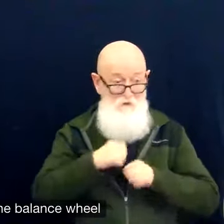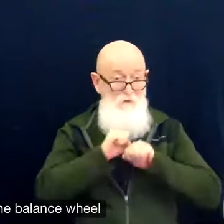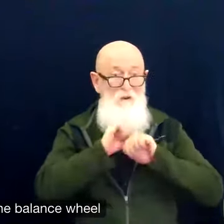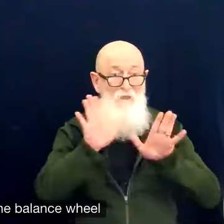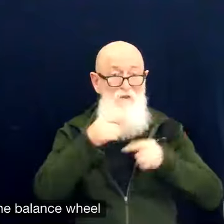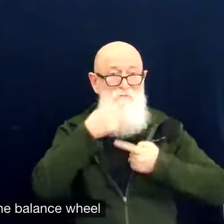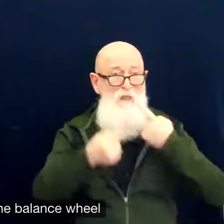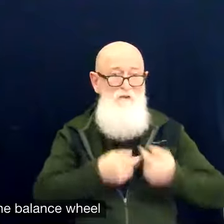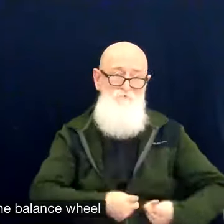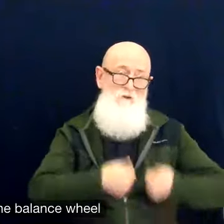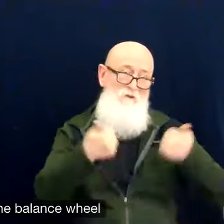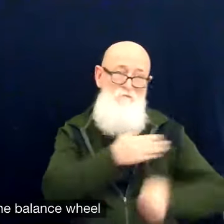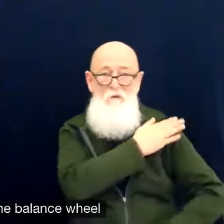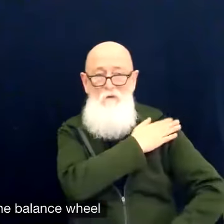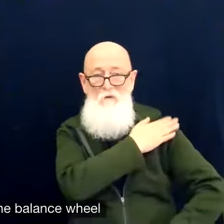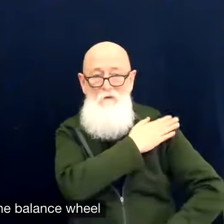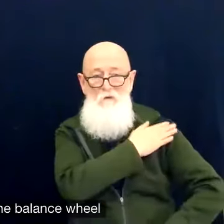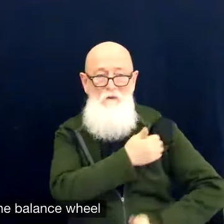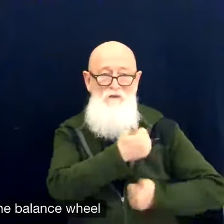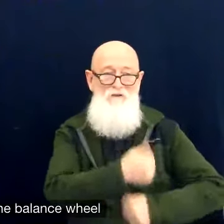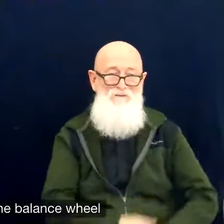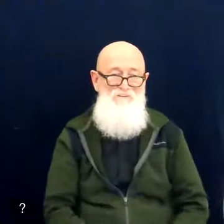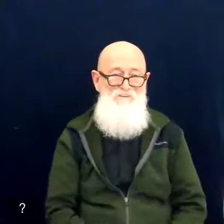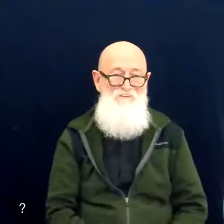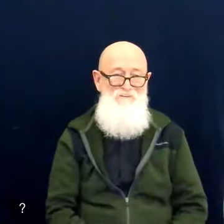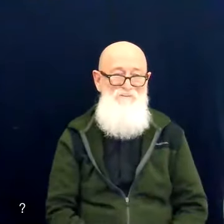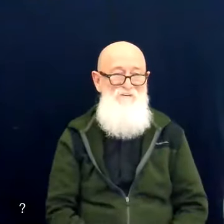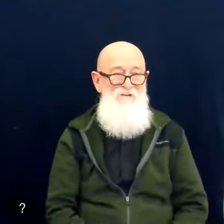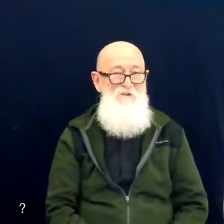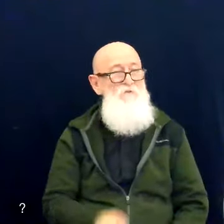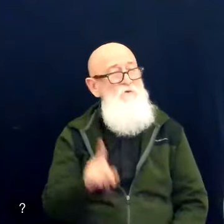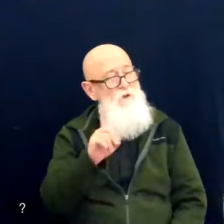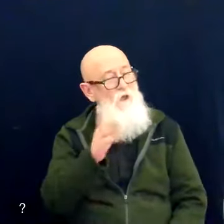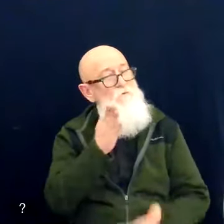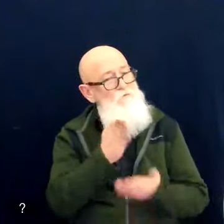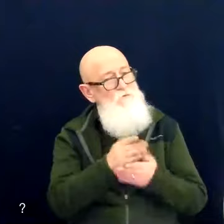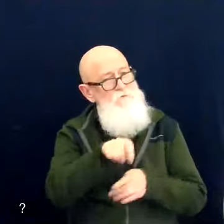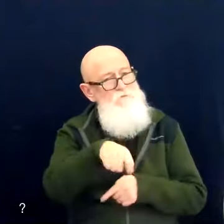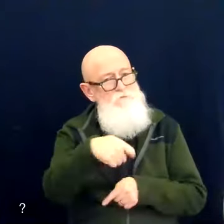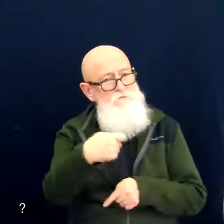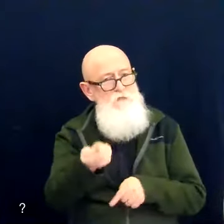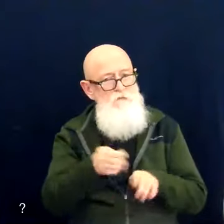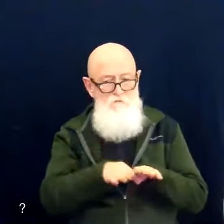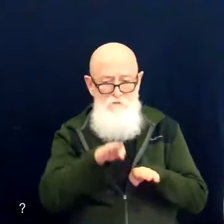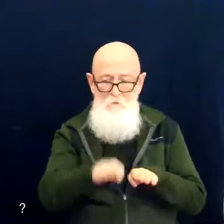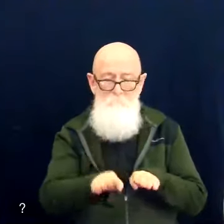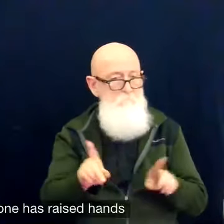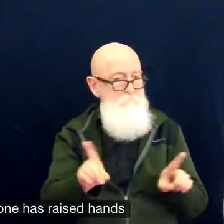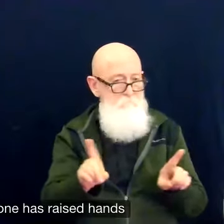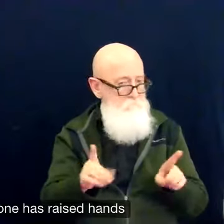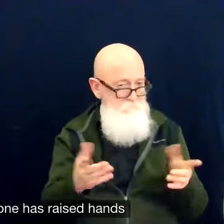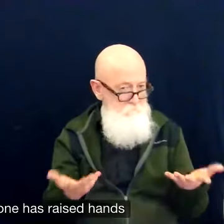good. So now it's really looking at the next steps with the mentoring